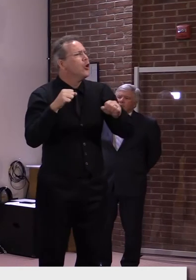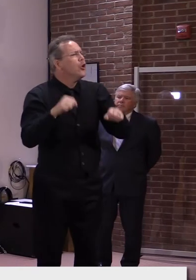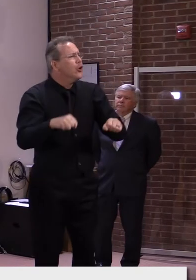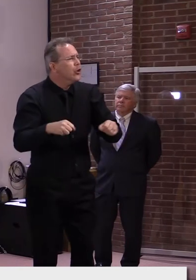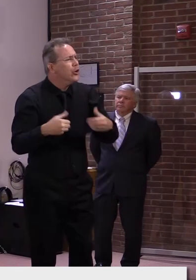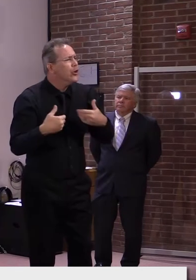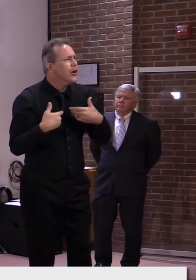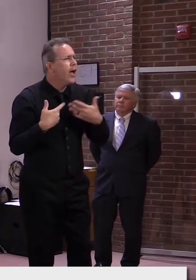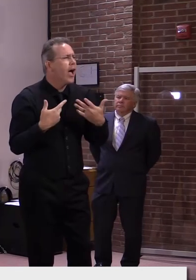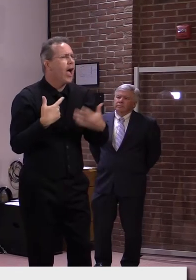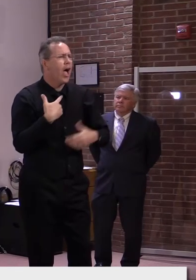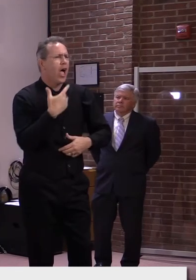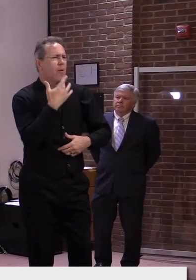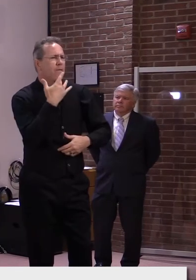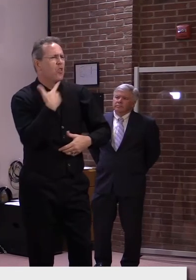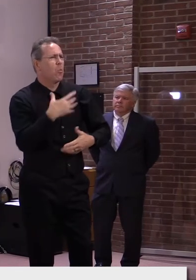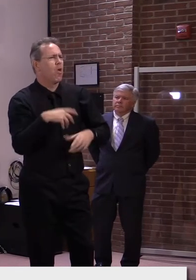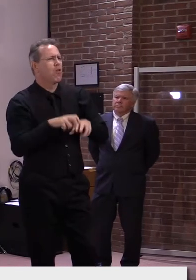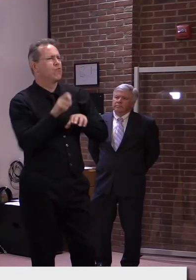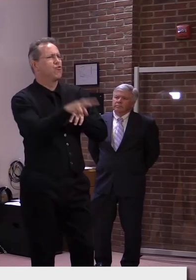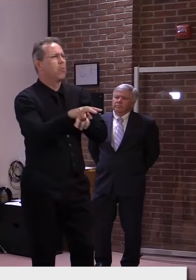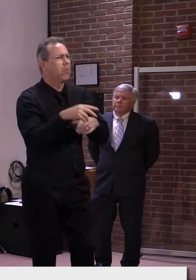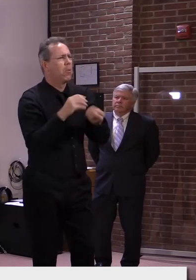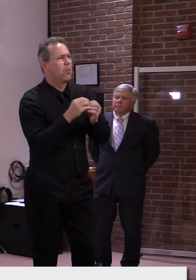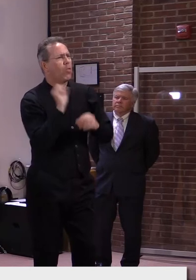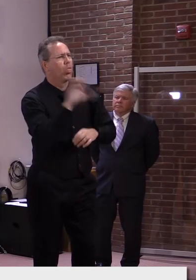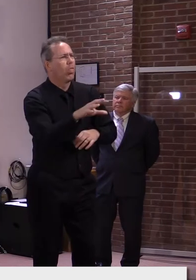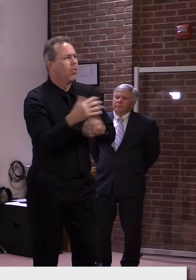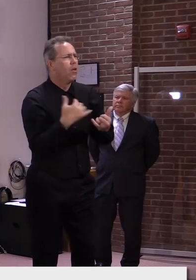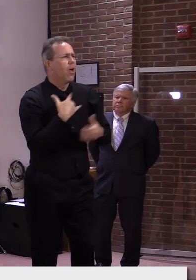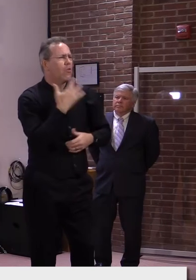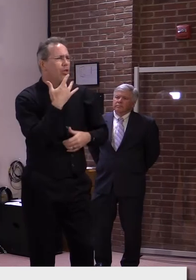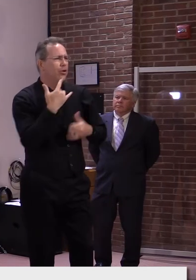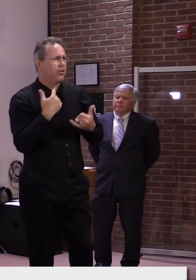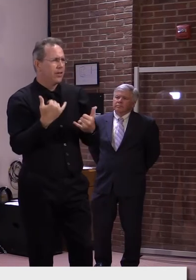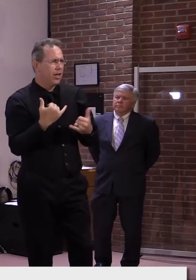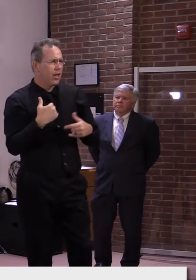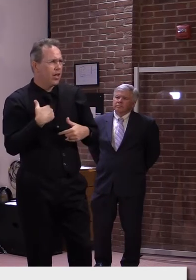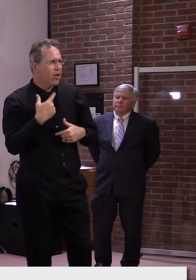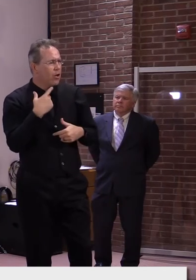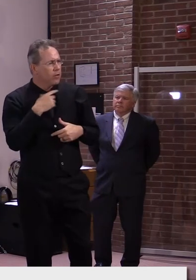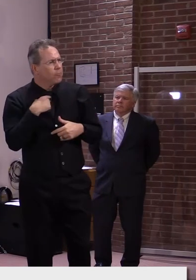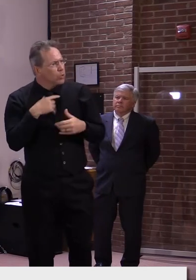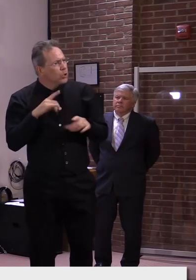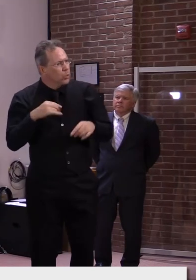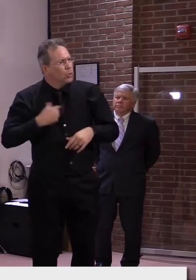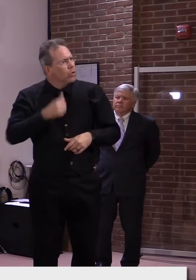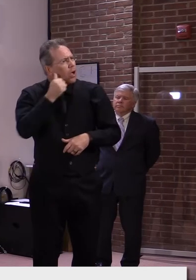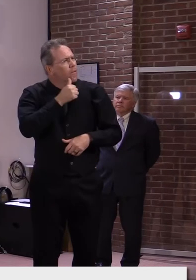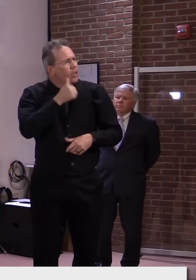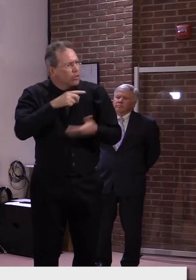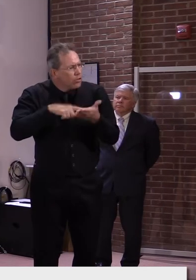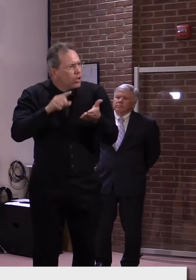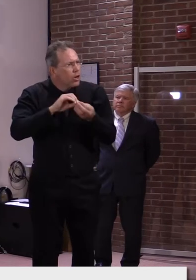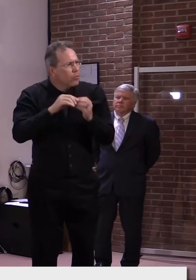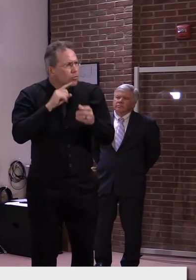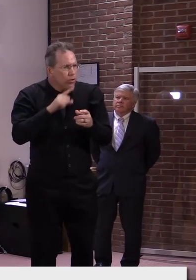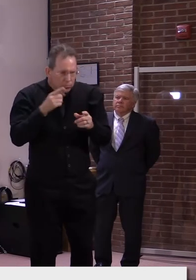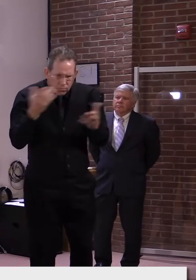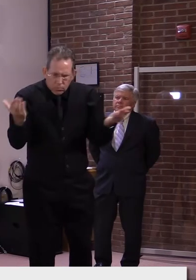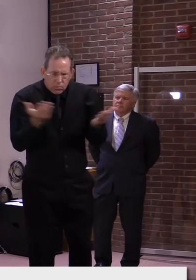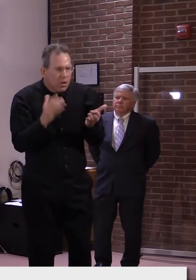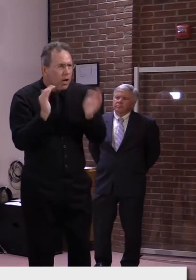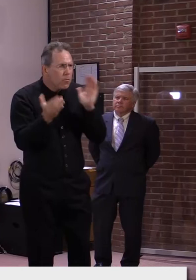that. We'll do that on a daily basis to make sure that we're keeping track of everything. But we'd like to